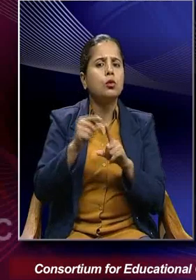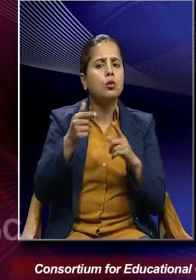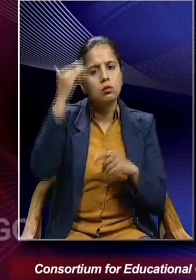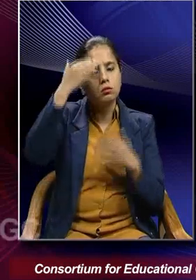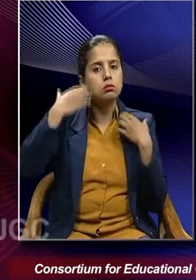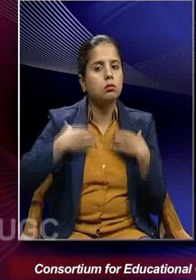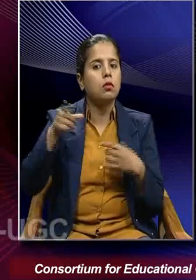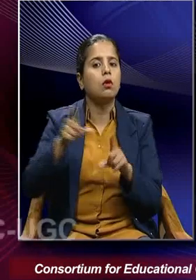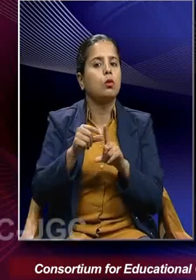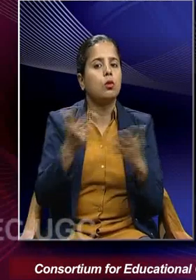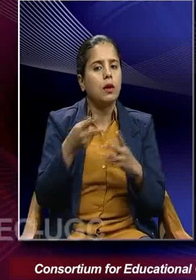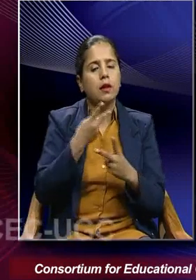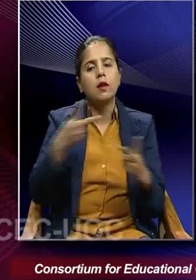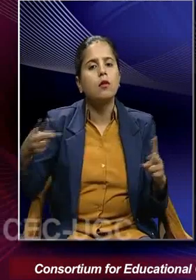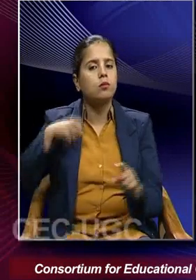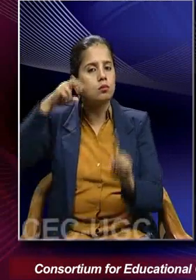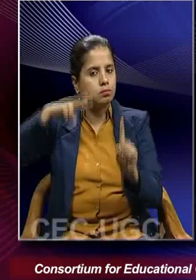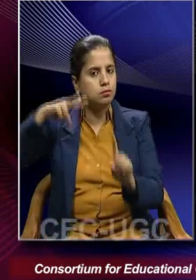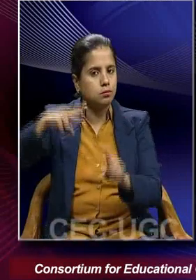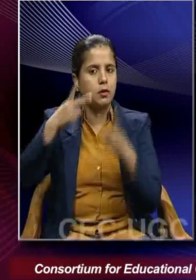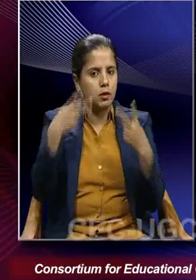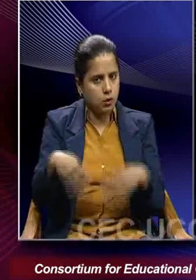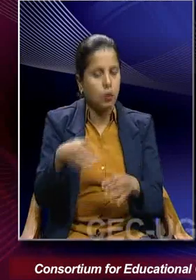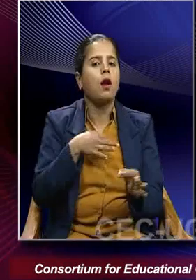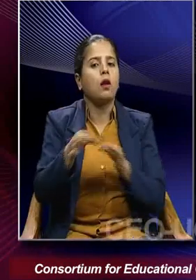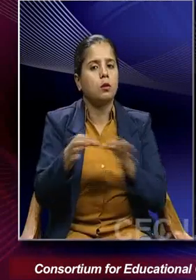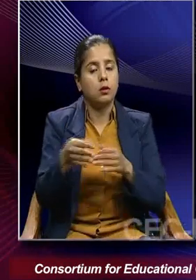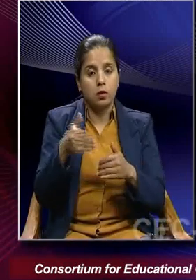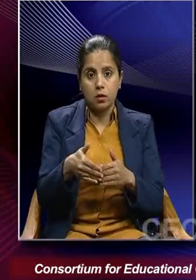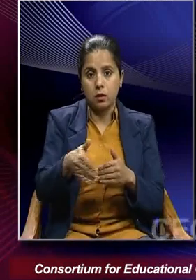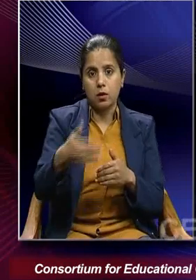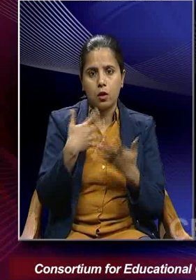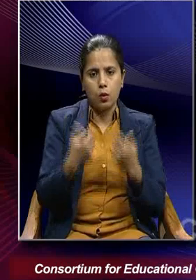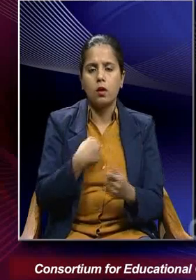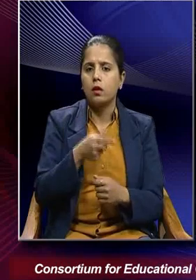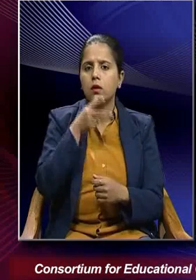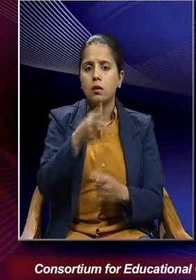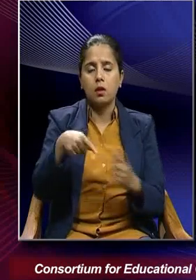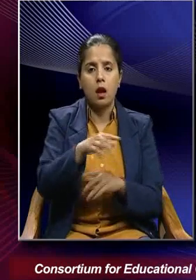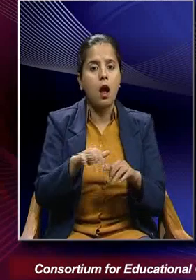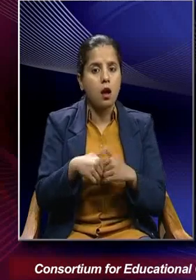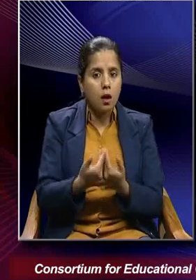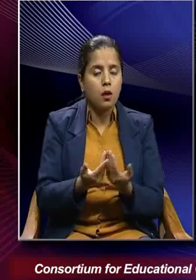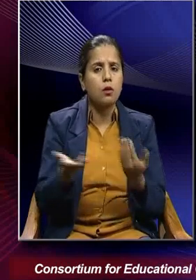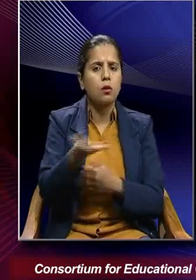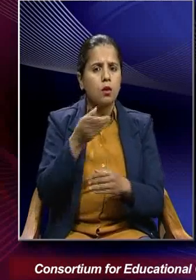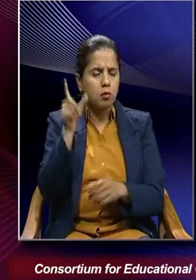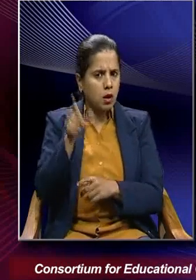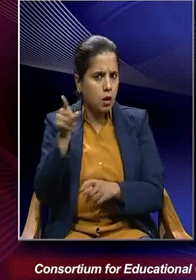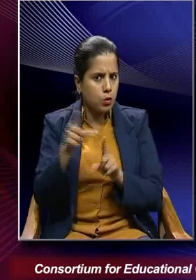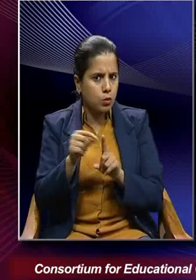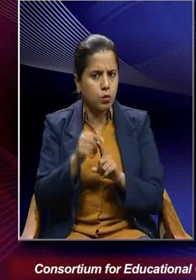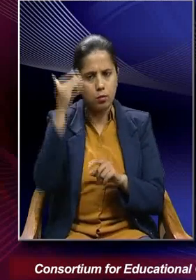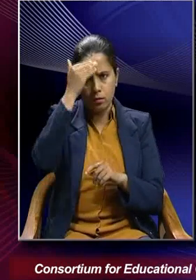Sardar Patel from different perspectives. And in the meantime, I'd like to just say that how the contribution of